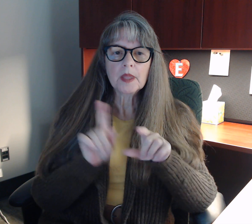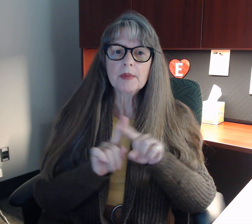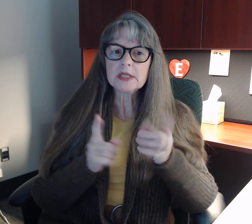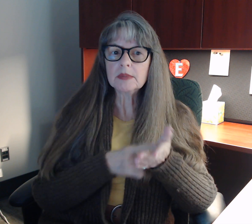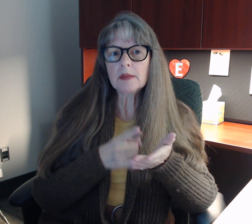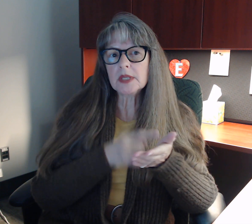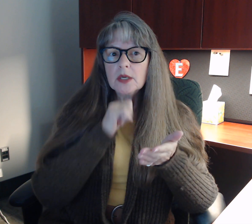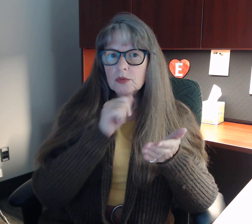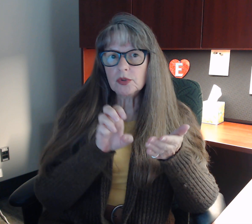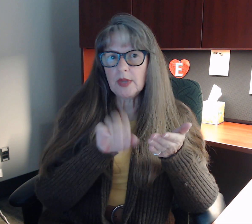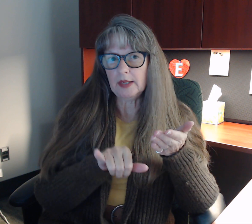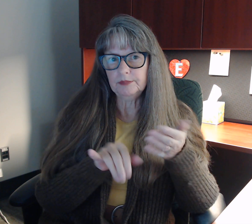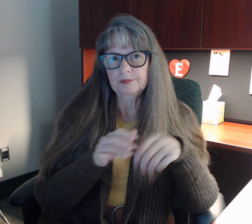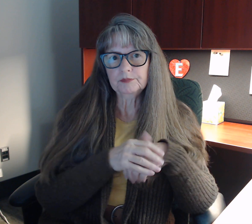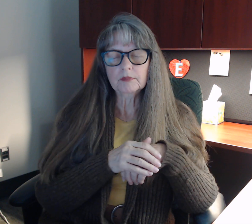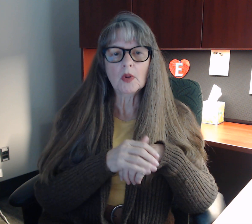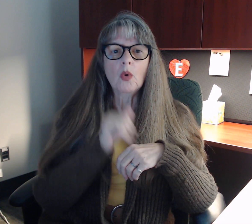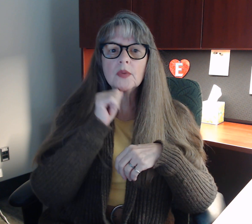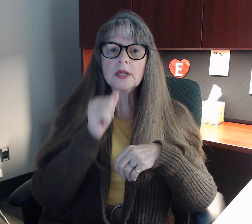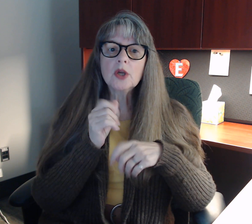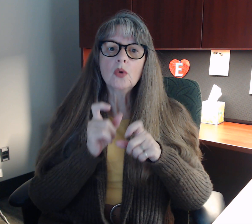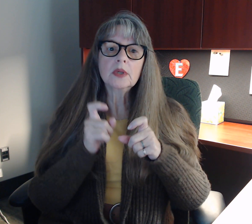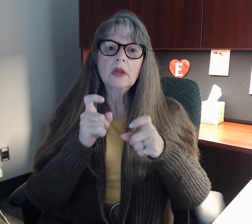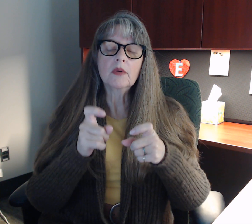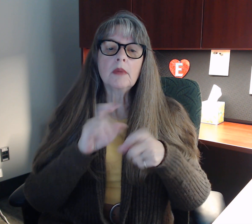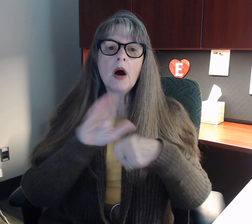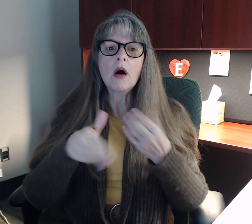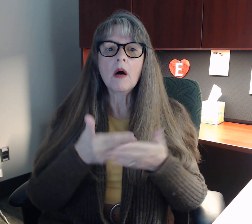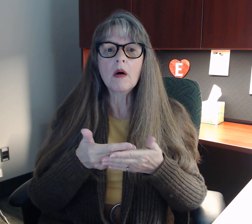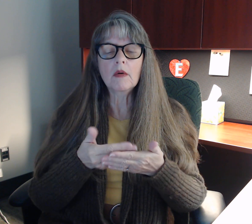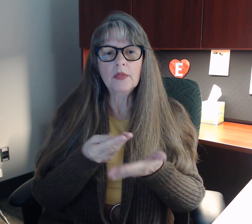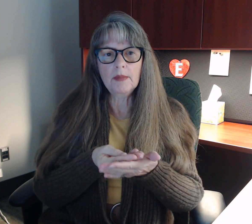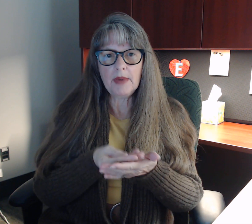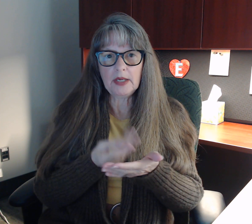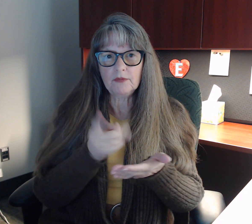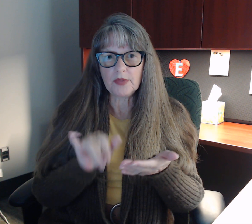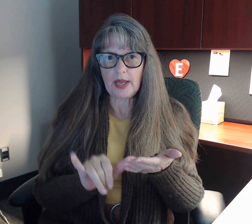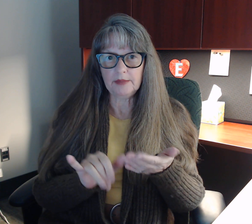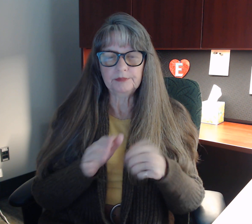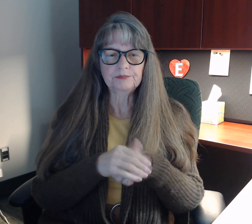But sometimes they don't do that, or they don't give them all the money for that.